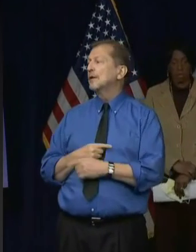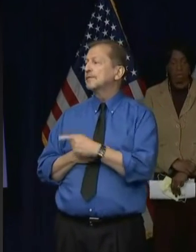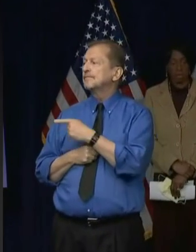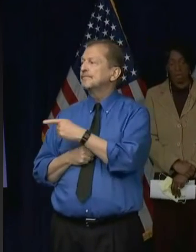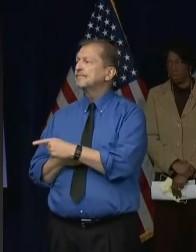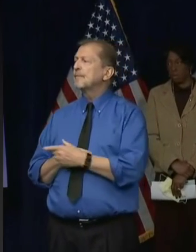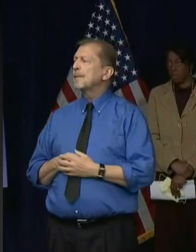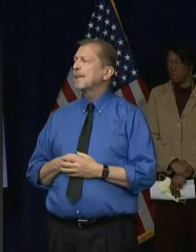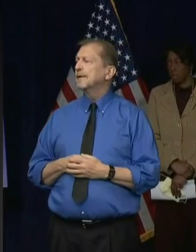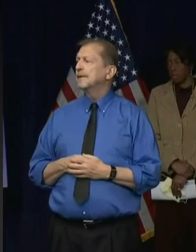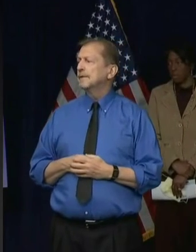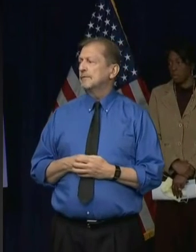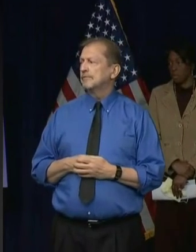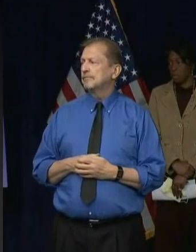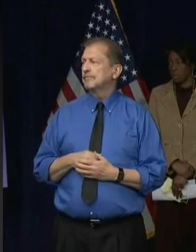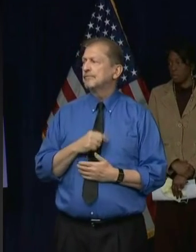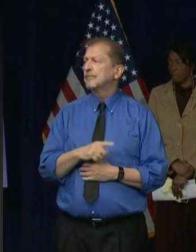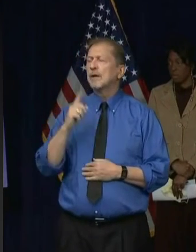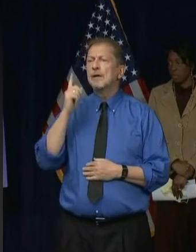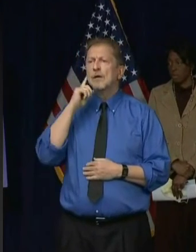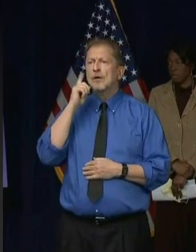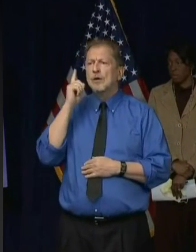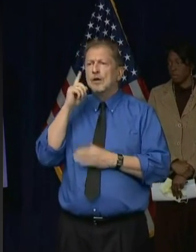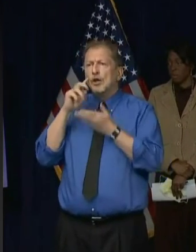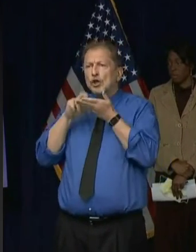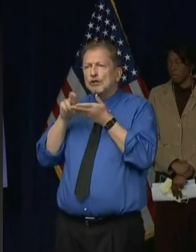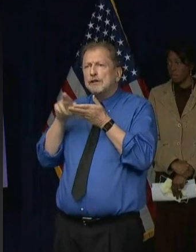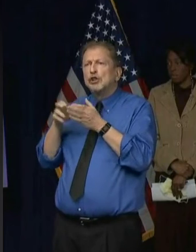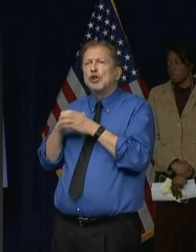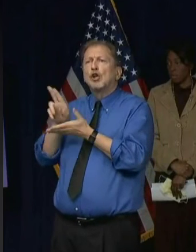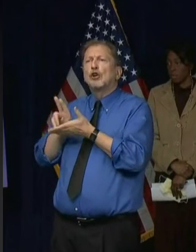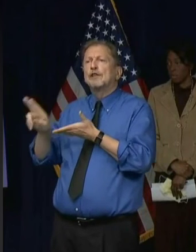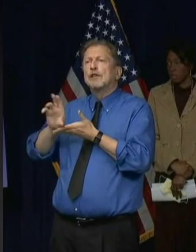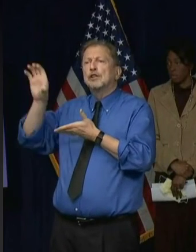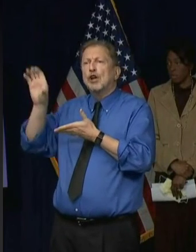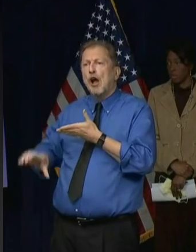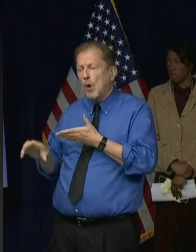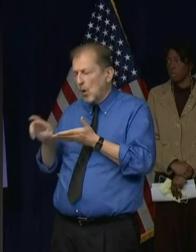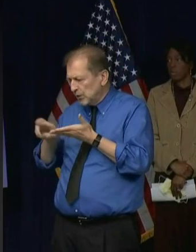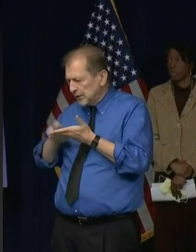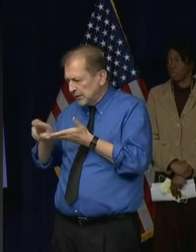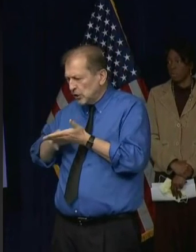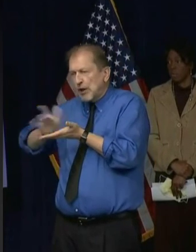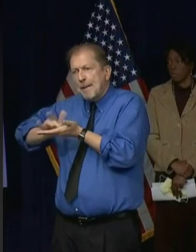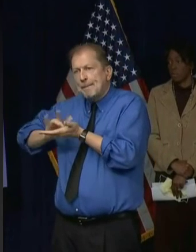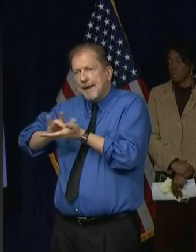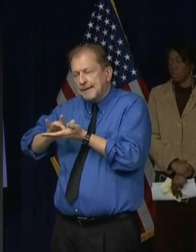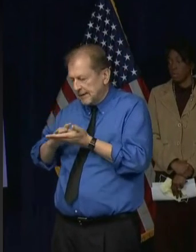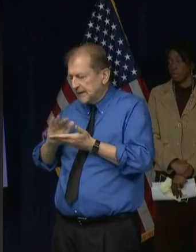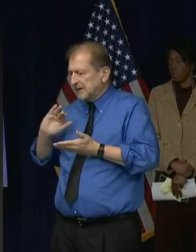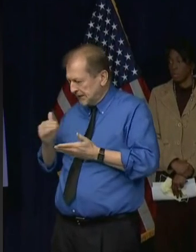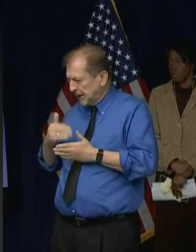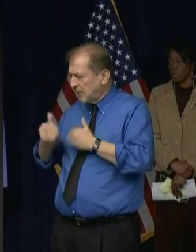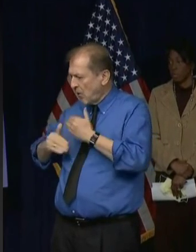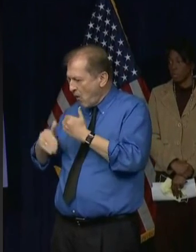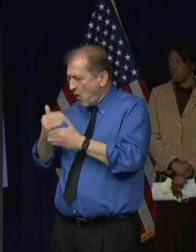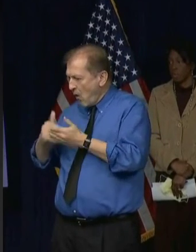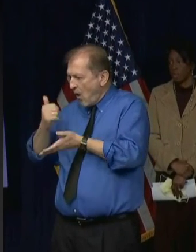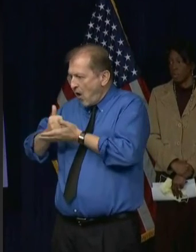WBEZ, have you been briefed on the clinical trials happening at the University of Chicago that seem to show promising results for treating COVID with